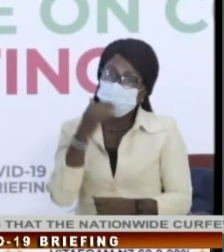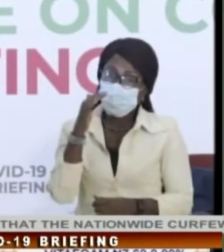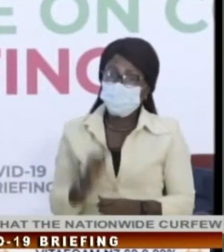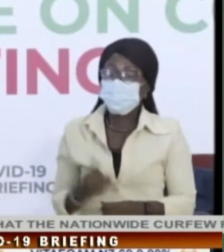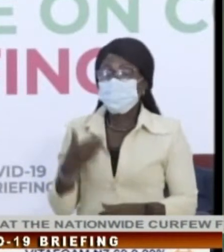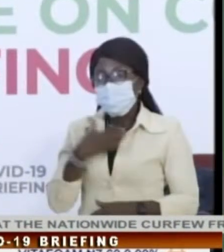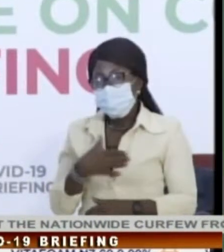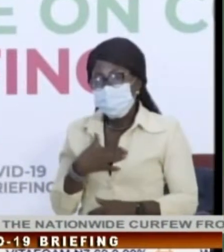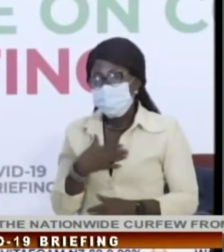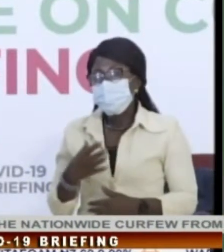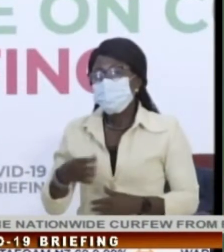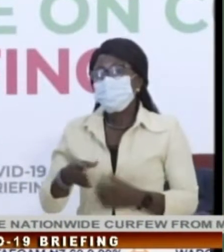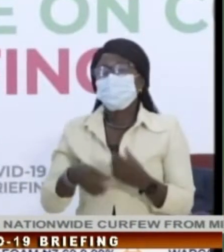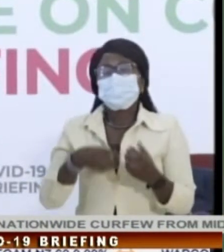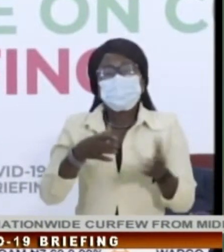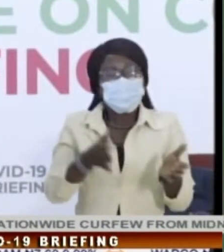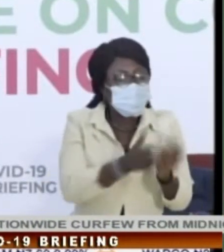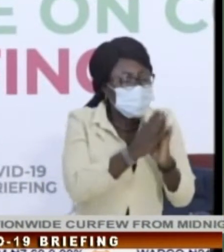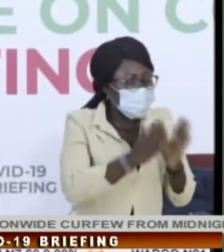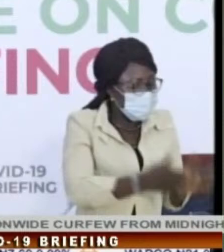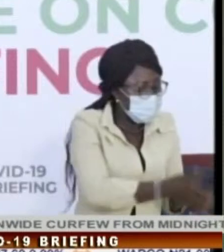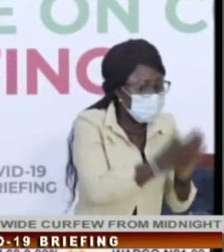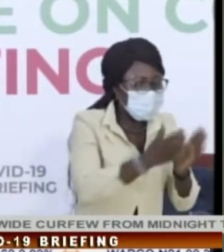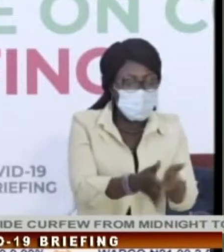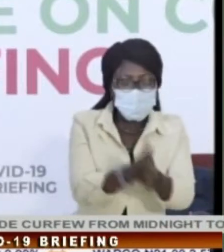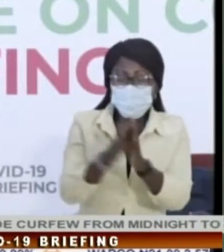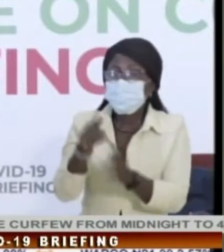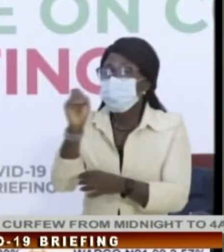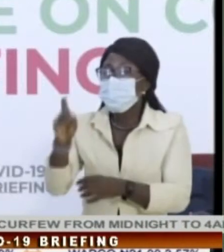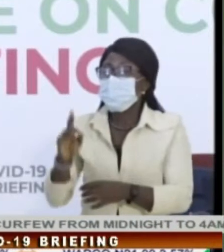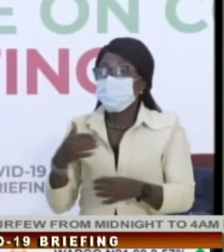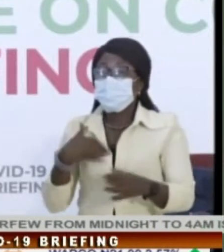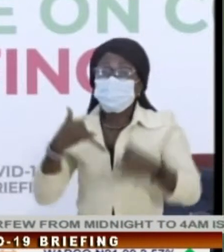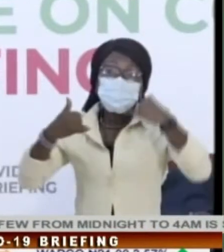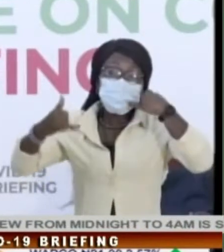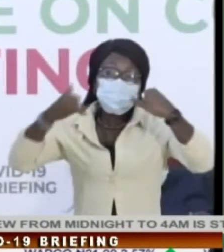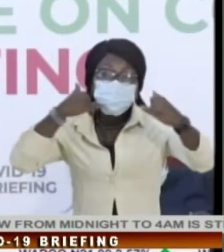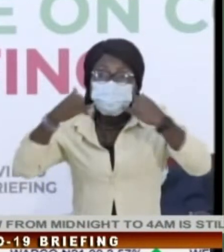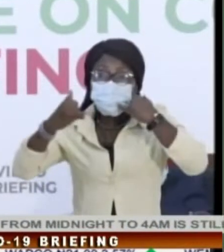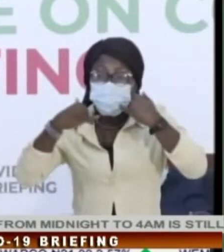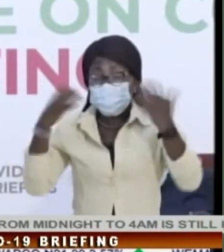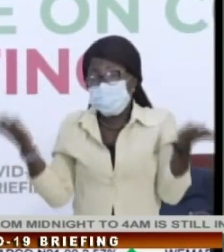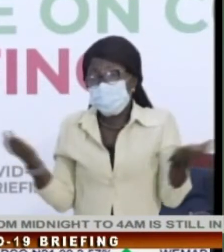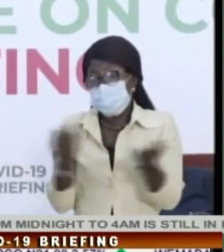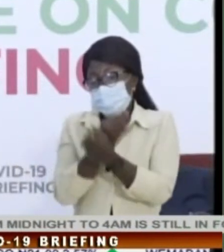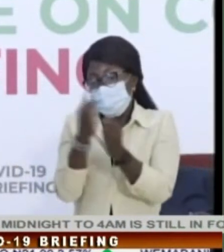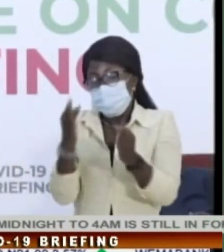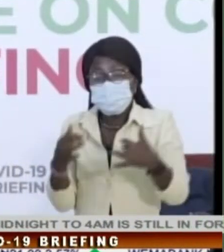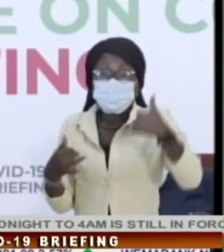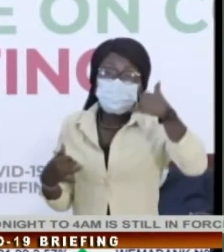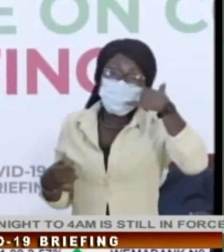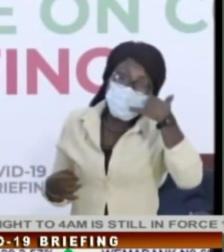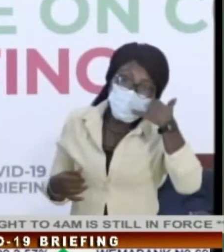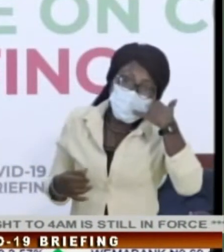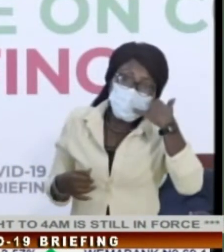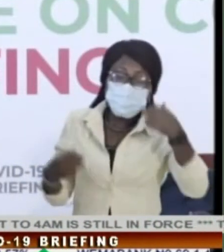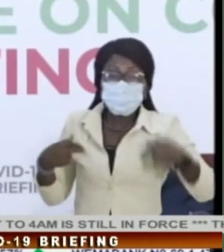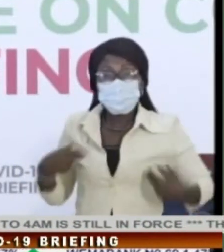reach out to the Presidential Task Force. We have hotlines at the Federal Ministry of Health, at